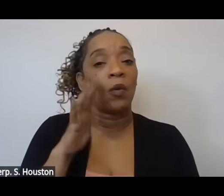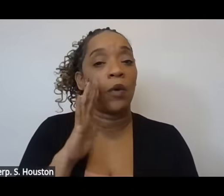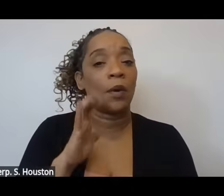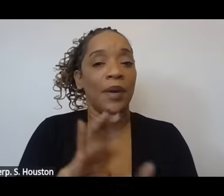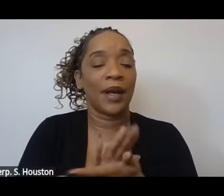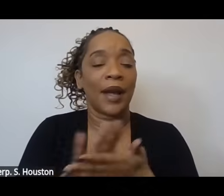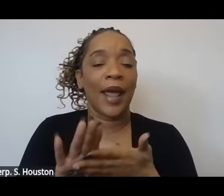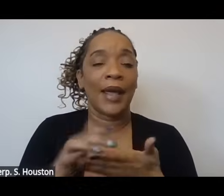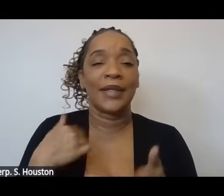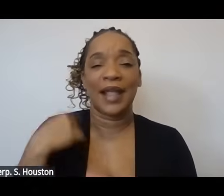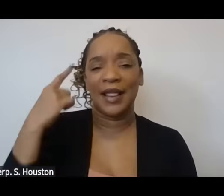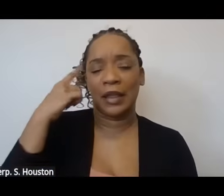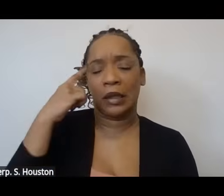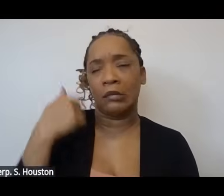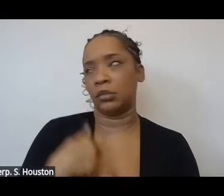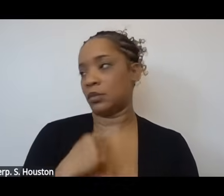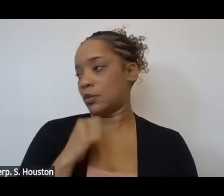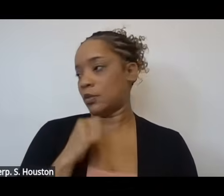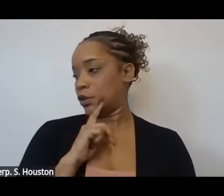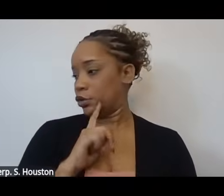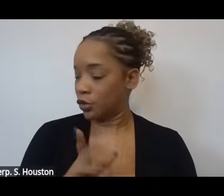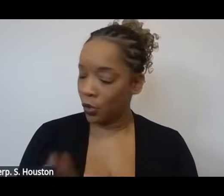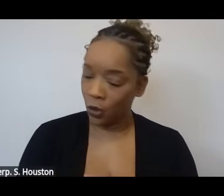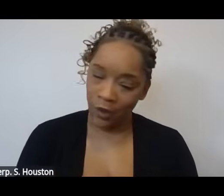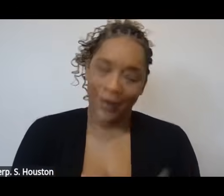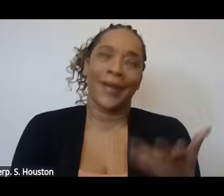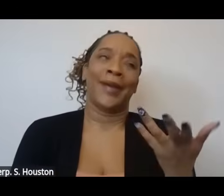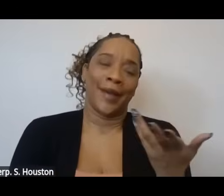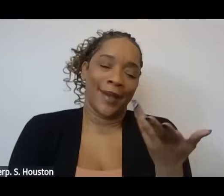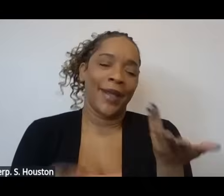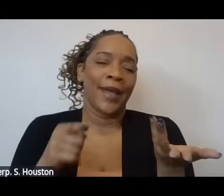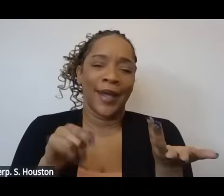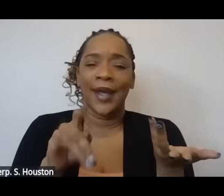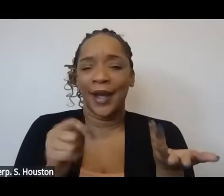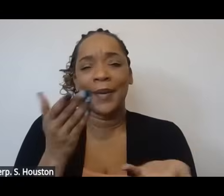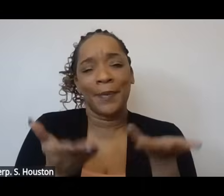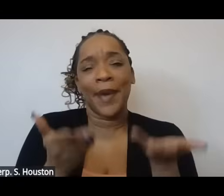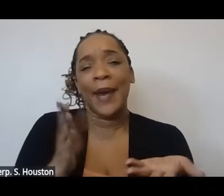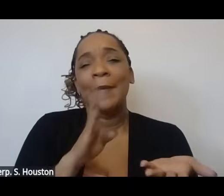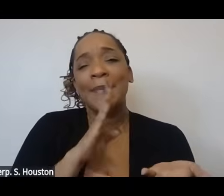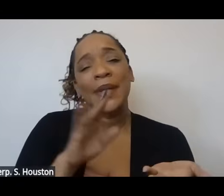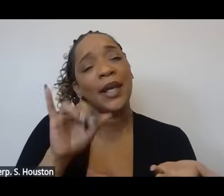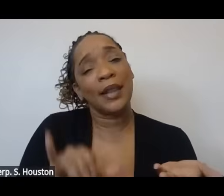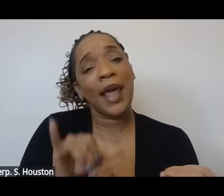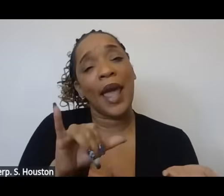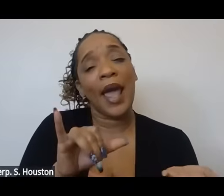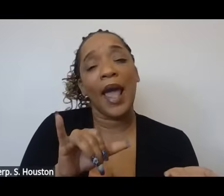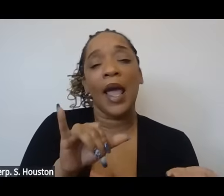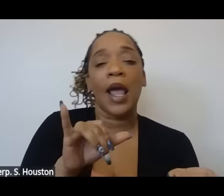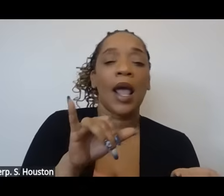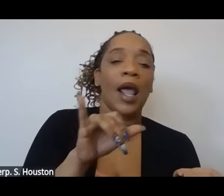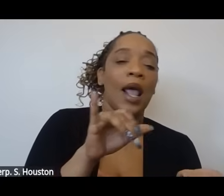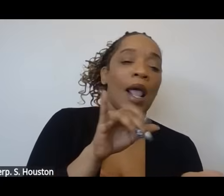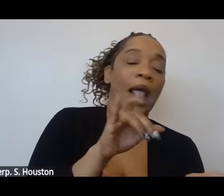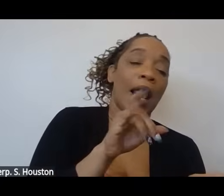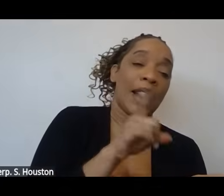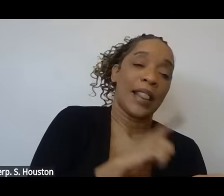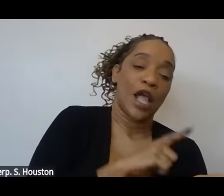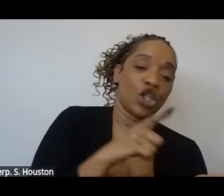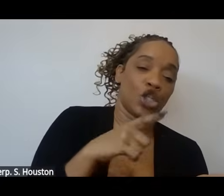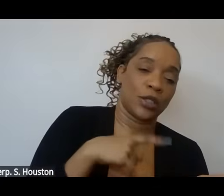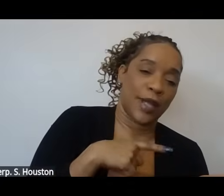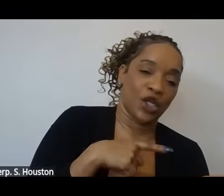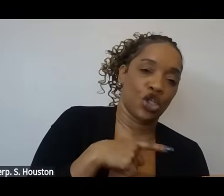know it might be that legislation addressing circulator firms